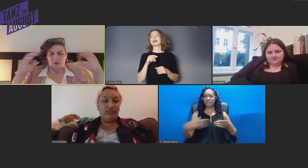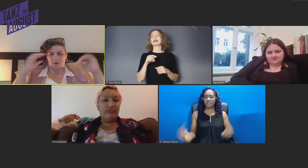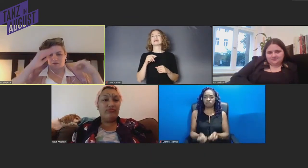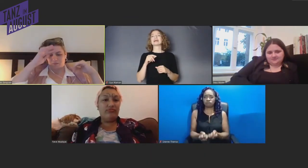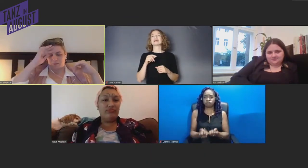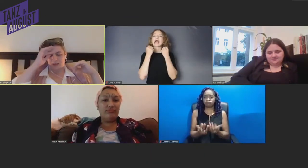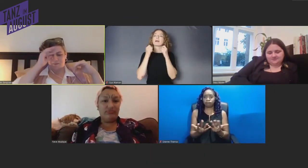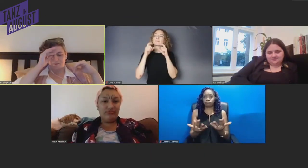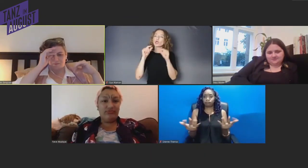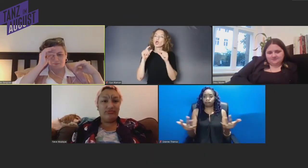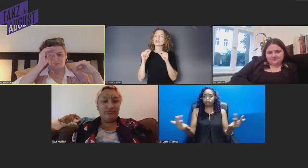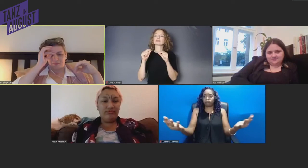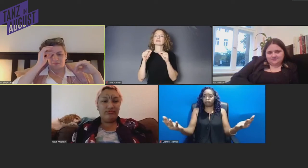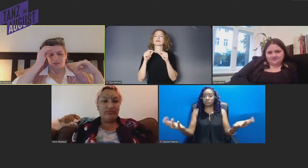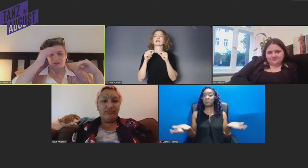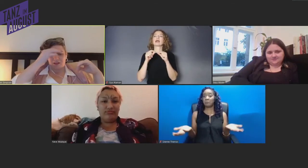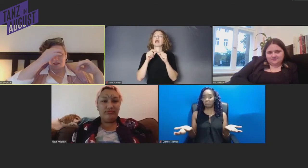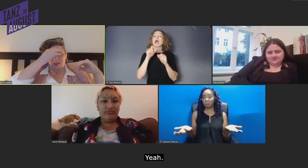about.